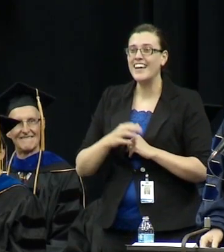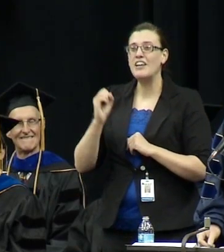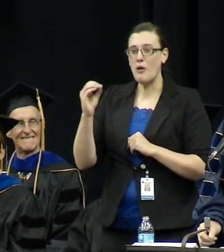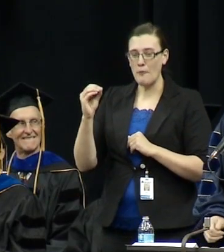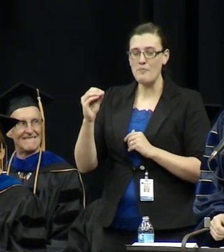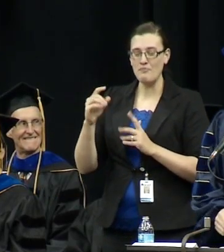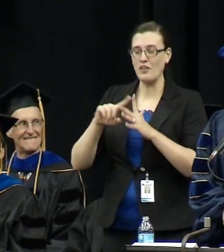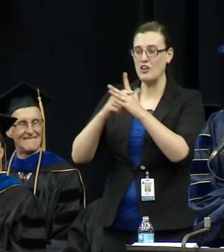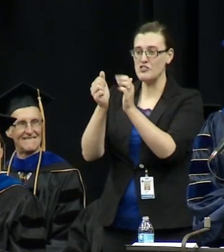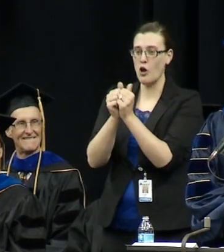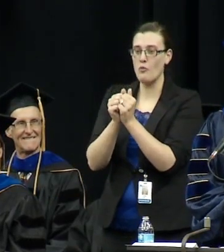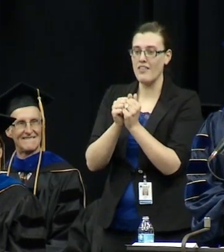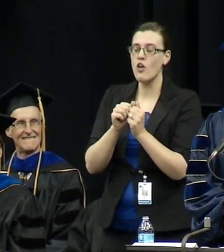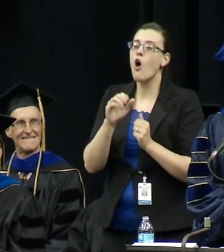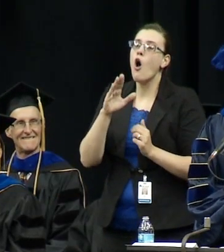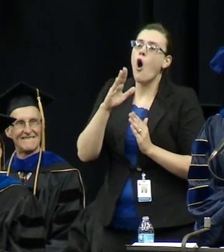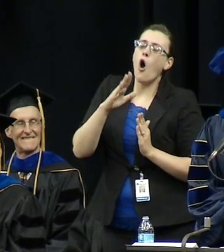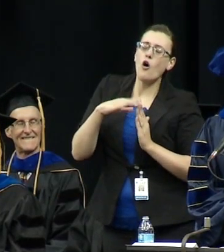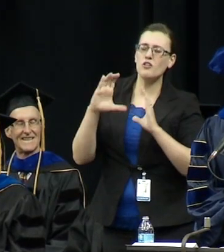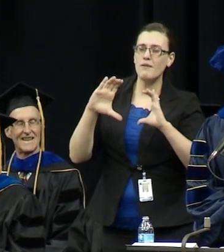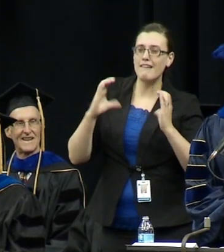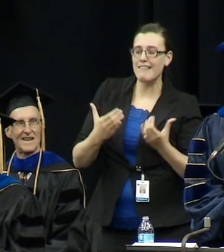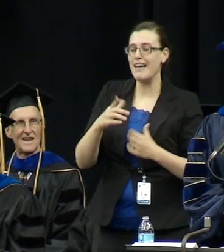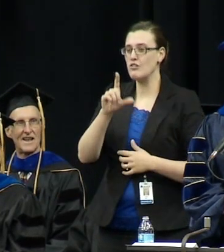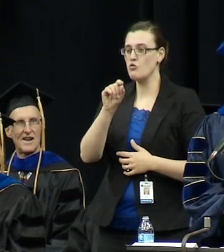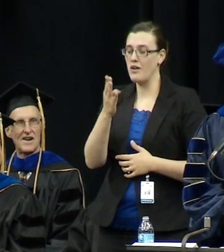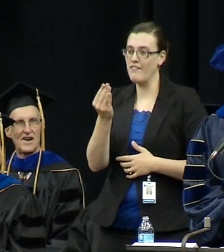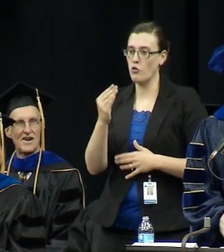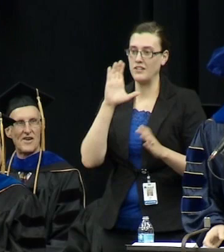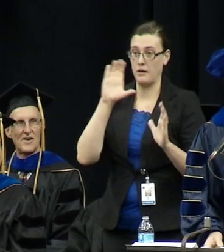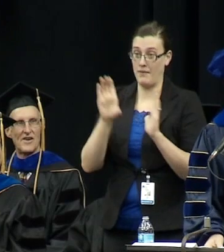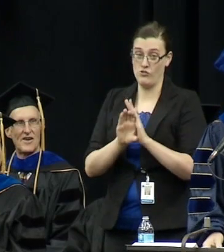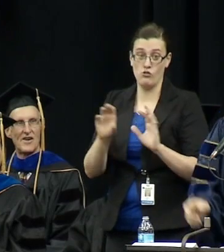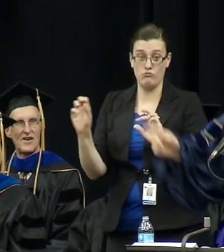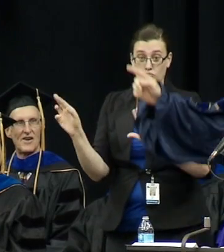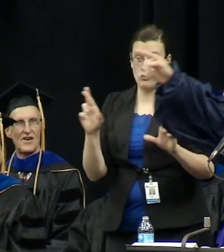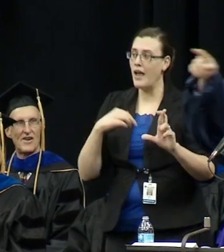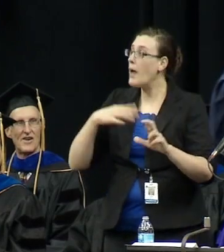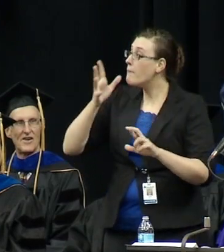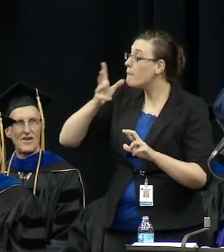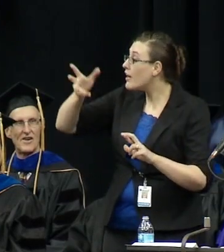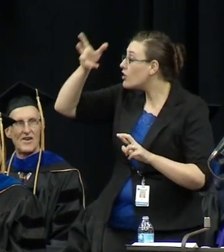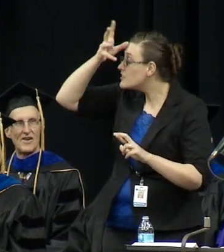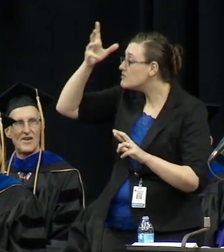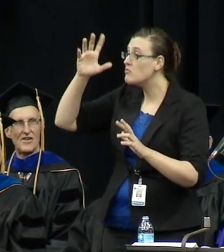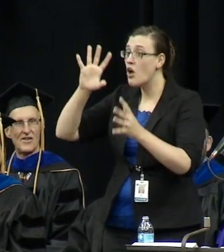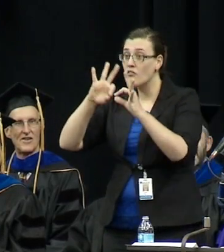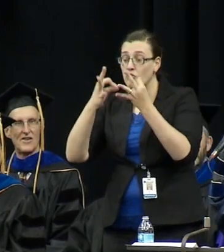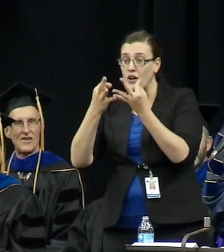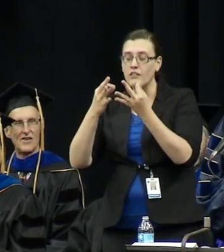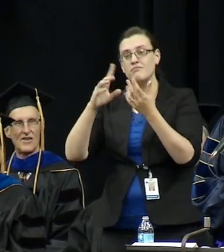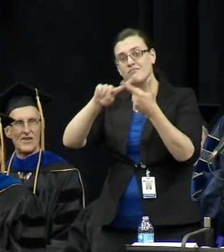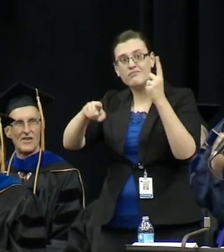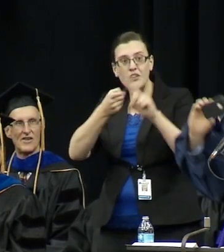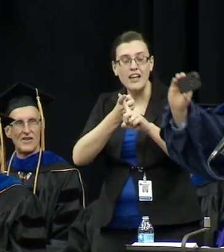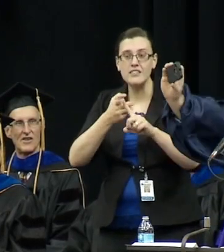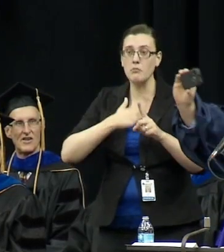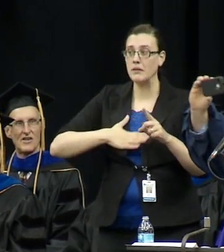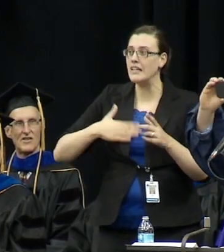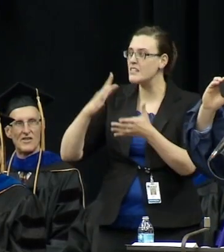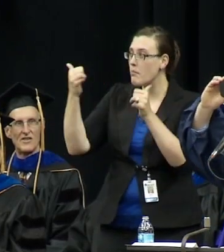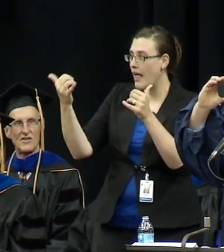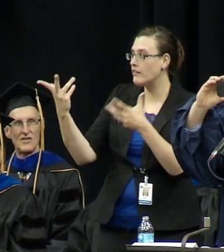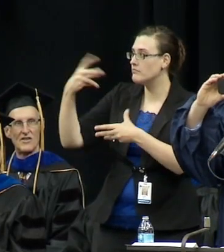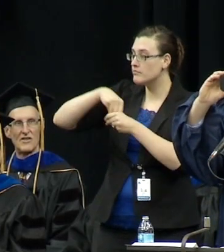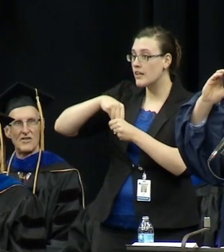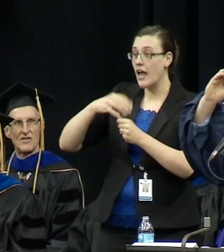right, let's start out with the ultimate class of 2014 graduation picture. Parents and friends up in the stands, you can play along too. We'll